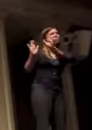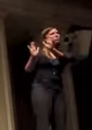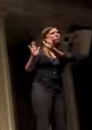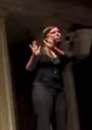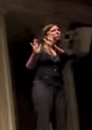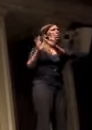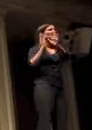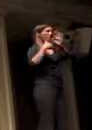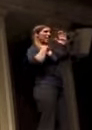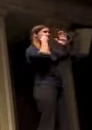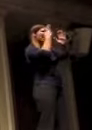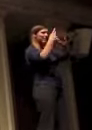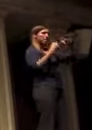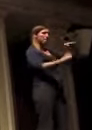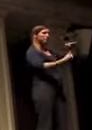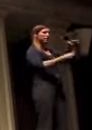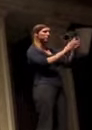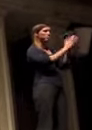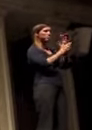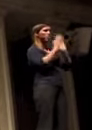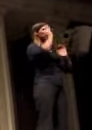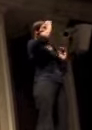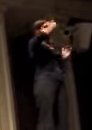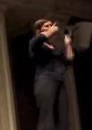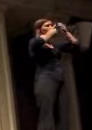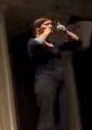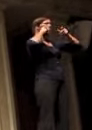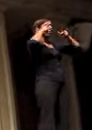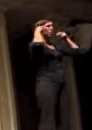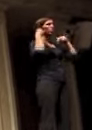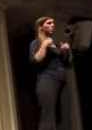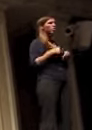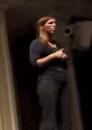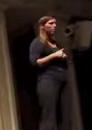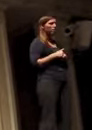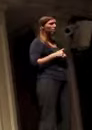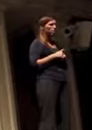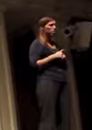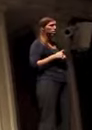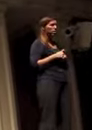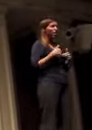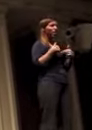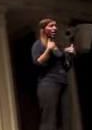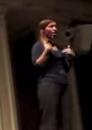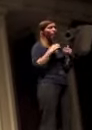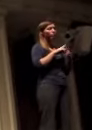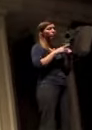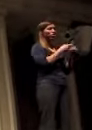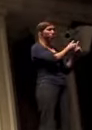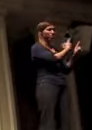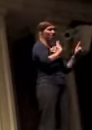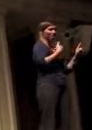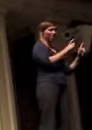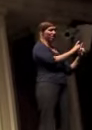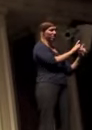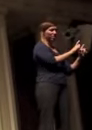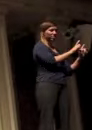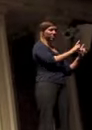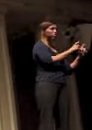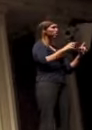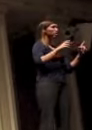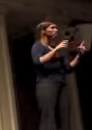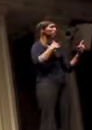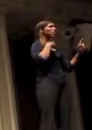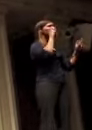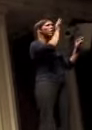Halloween masks personally than I have friends with driver's licenses. There are more dead-end signs here than I've